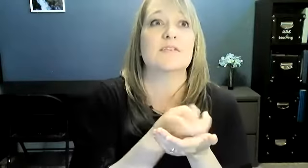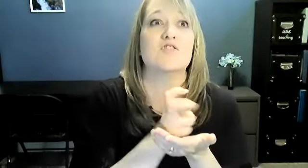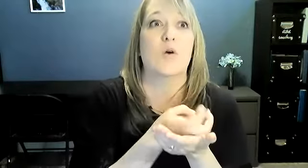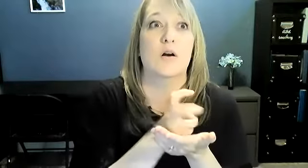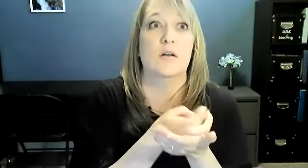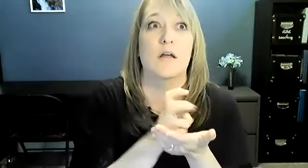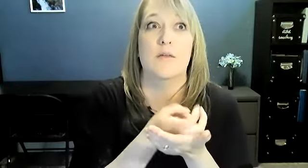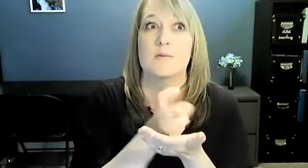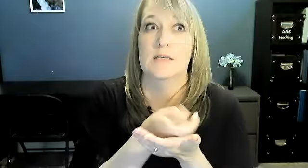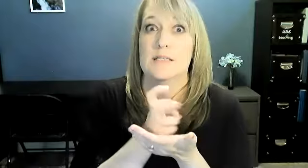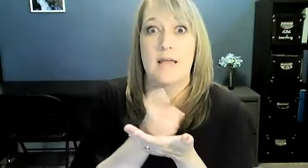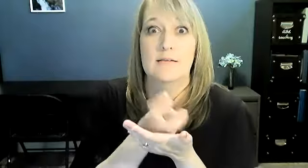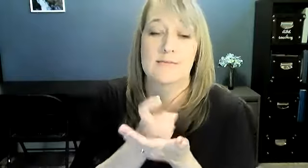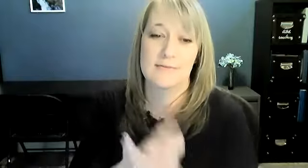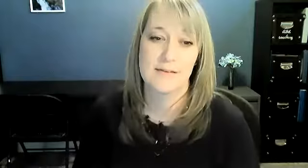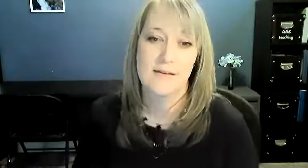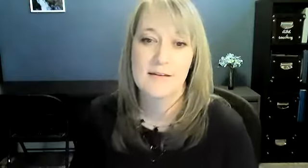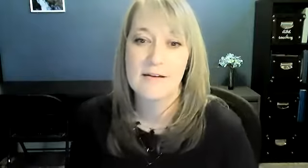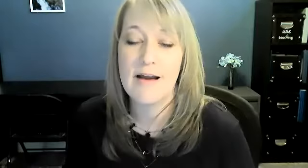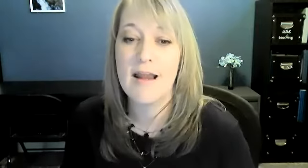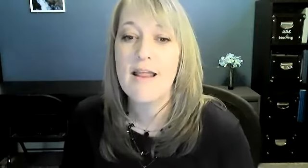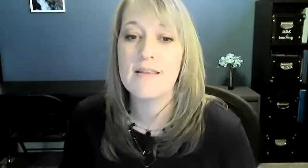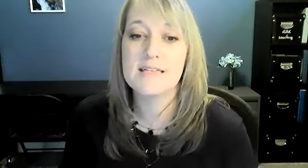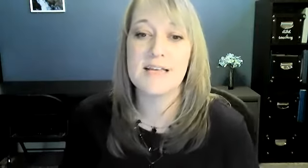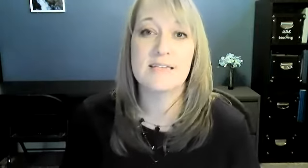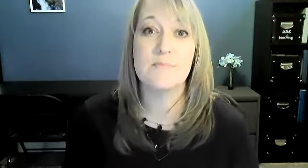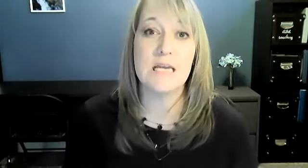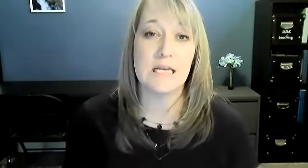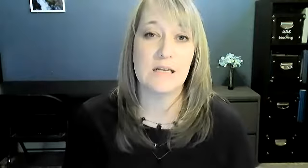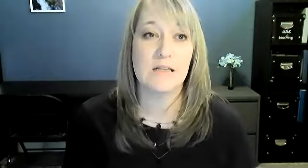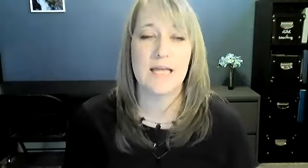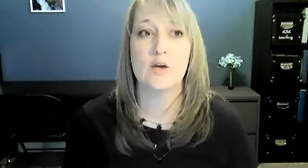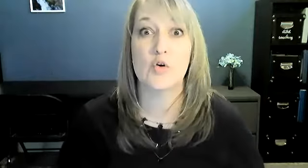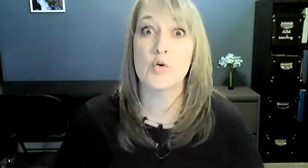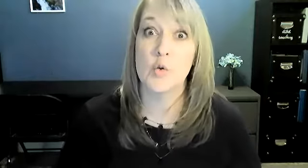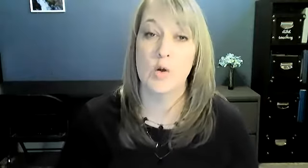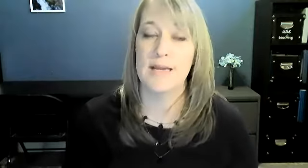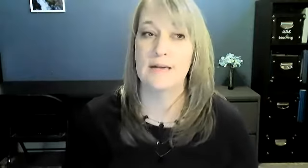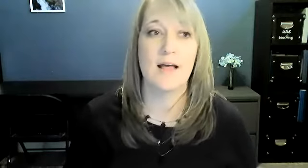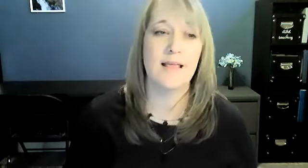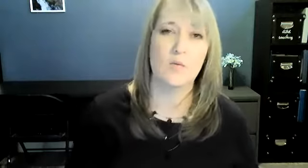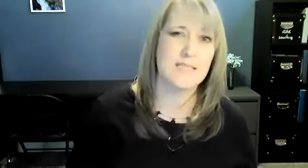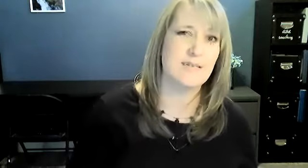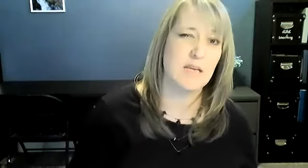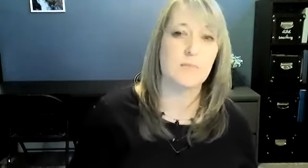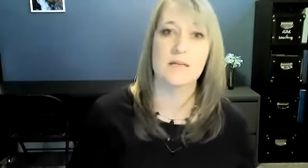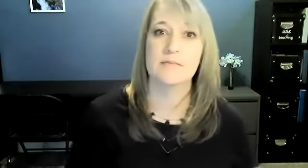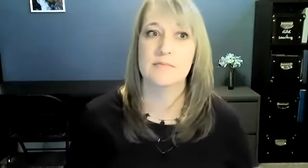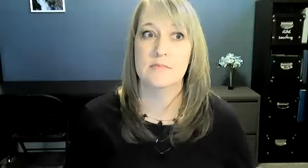so hard, I thought I was gonna die. All right, the next sign is mean, like cruel, mean, not like what does it mean, but